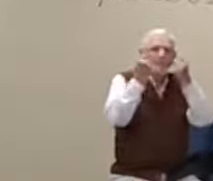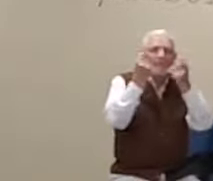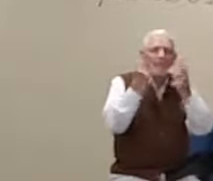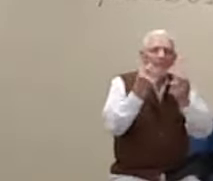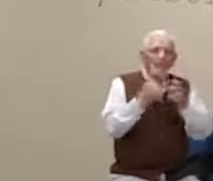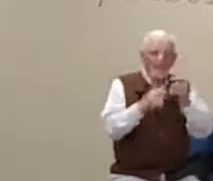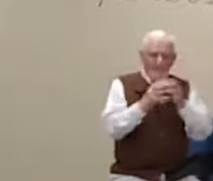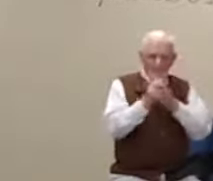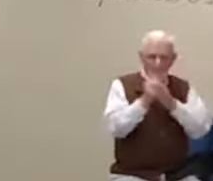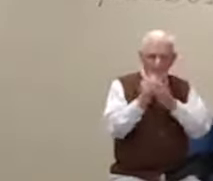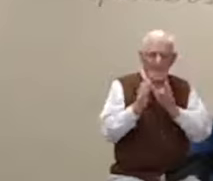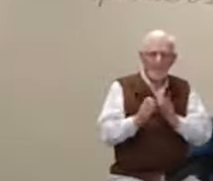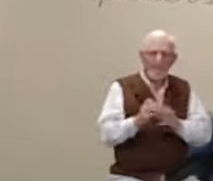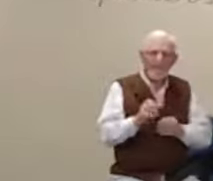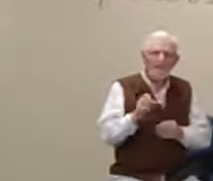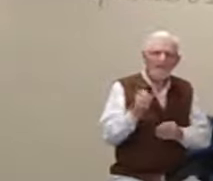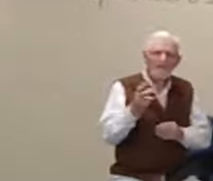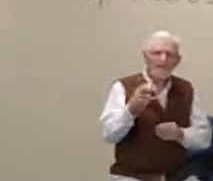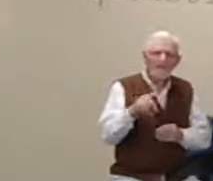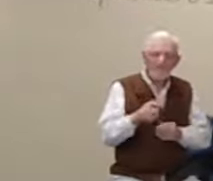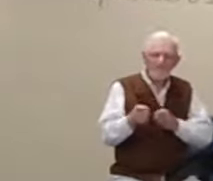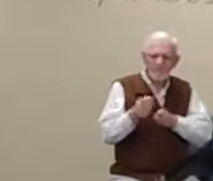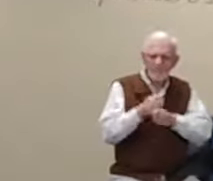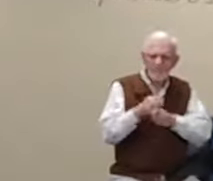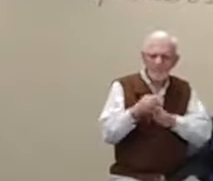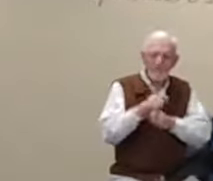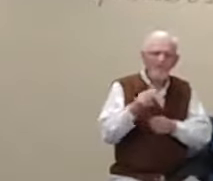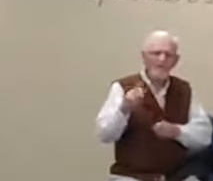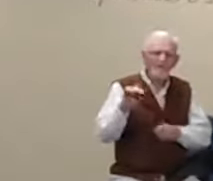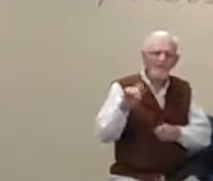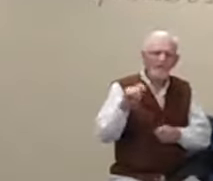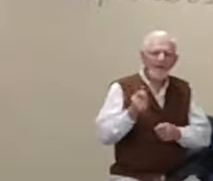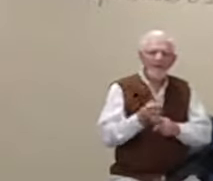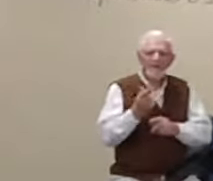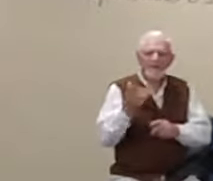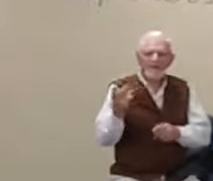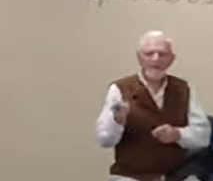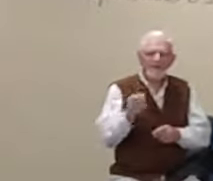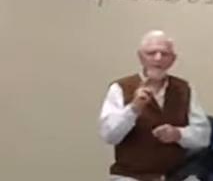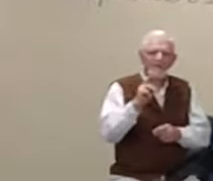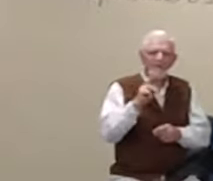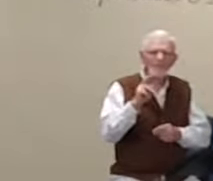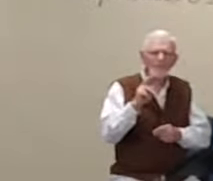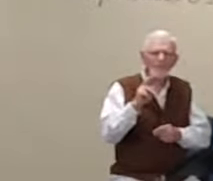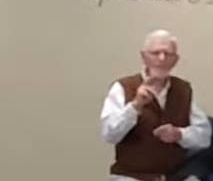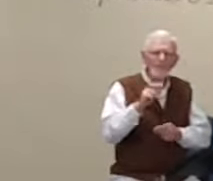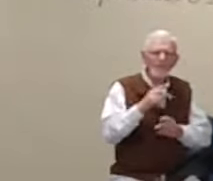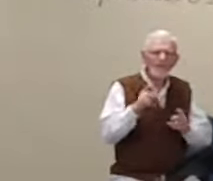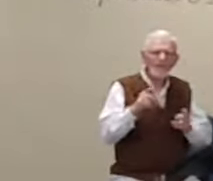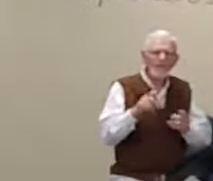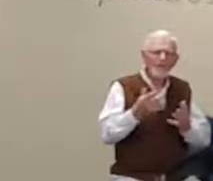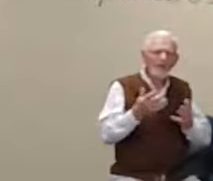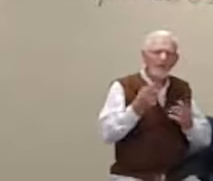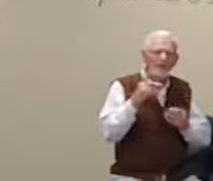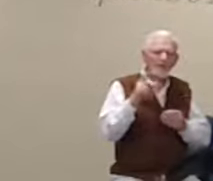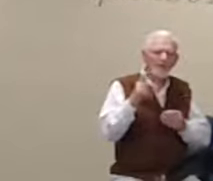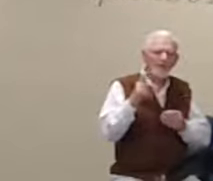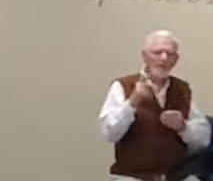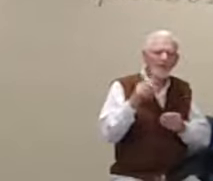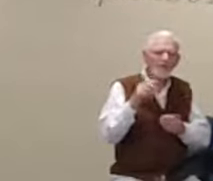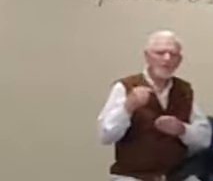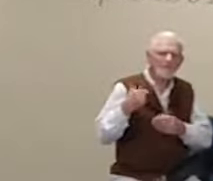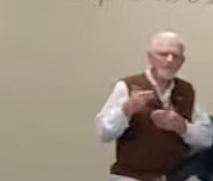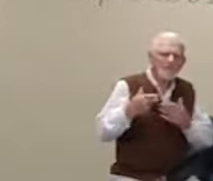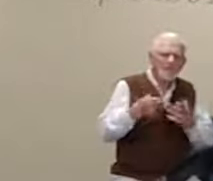to leadership and training pastors and things, you're really going to have to wait for the second generation guys to mature.